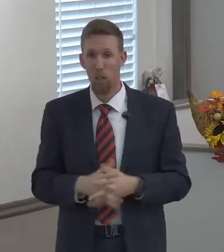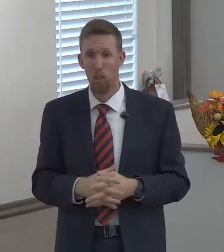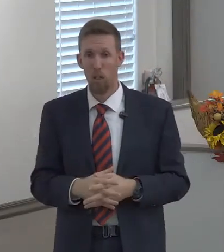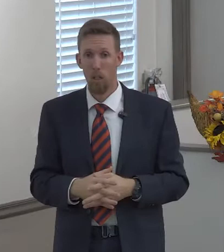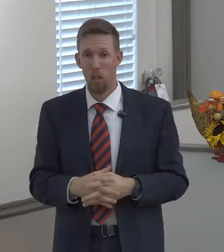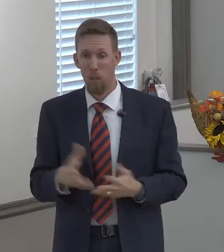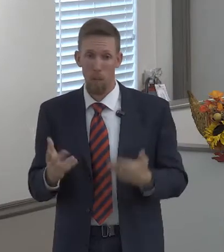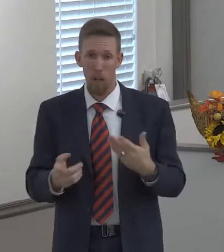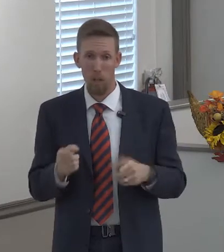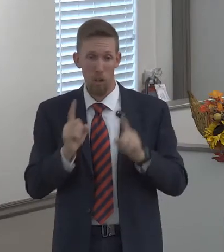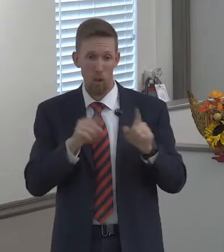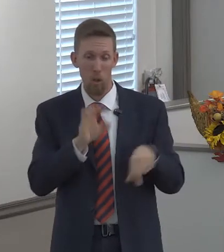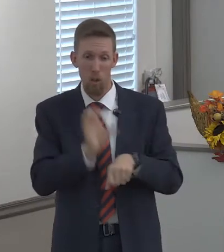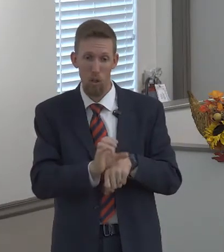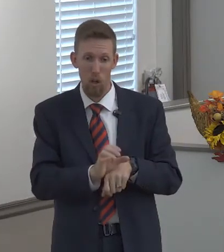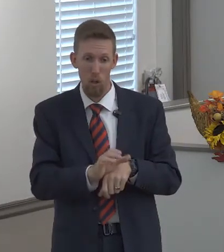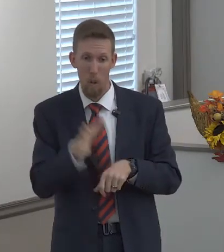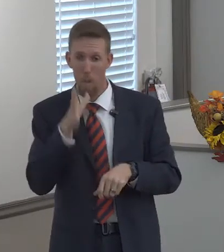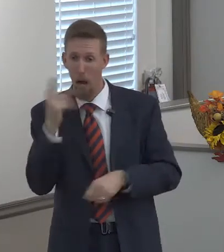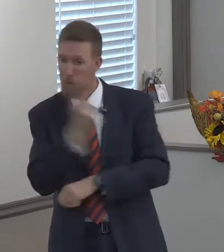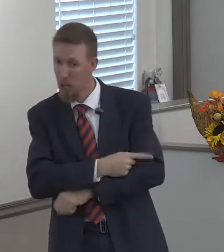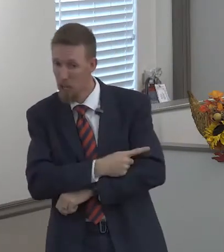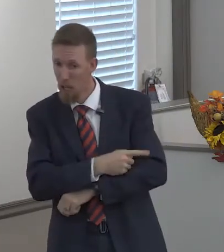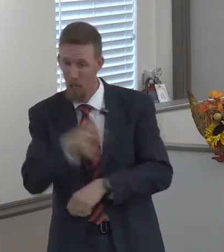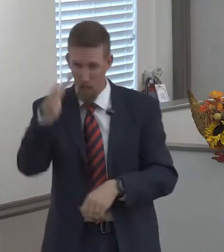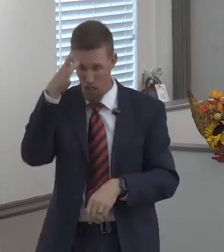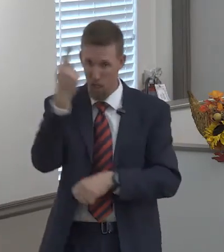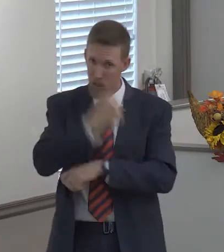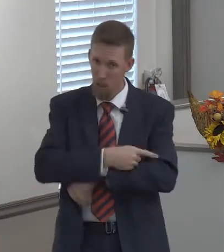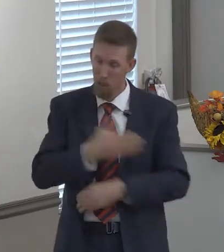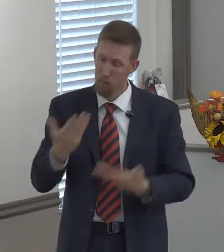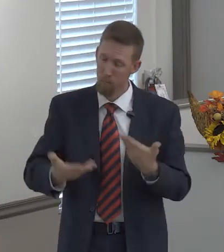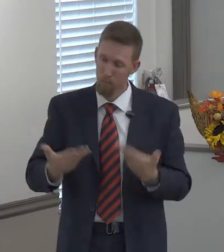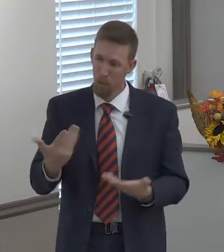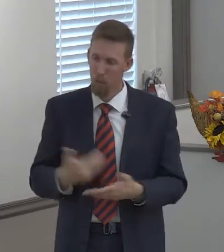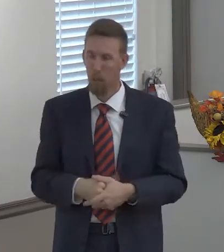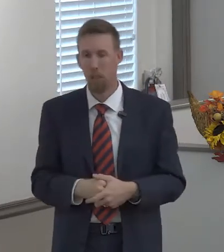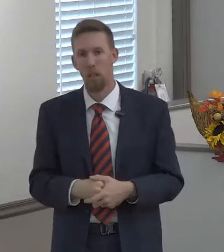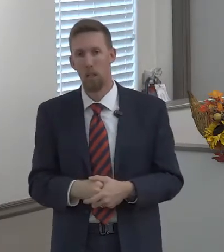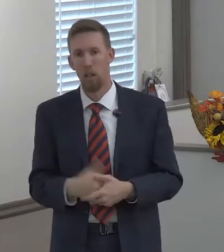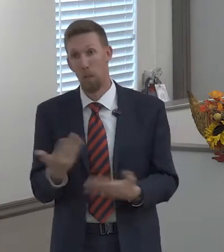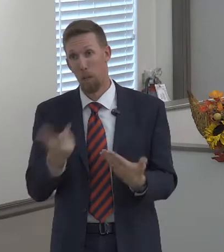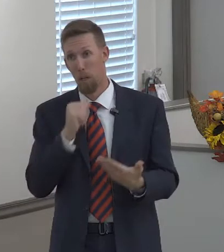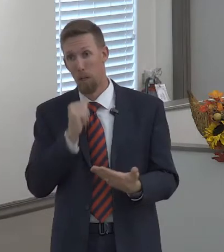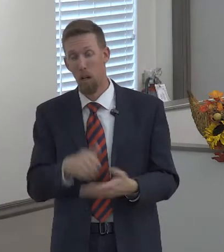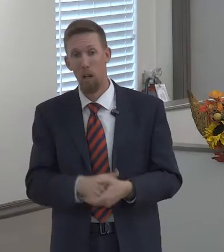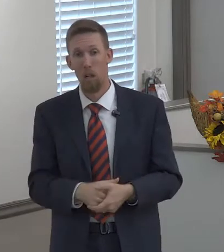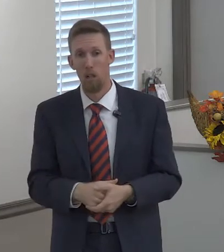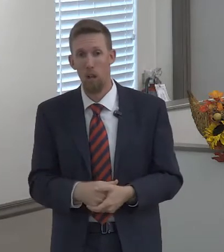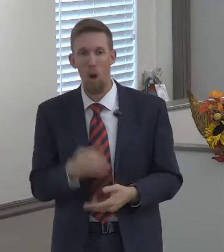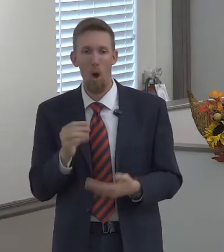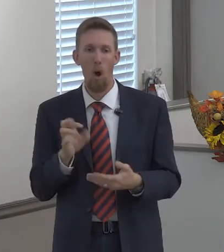know. And the church was not something that was paramount in the